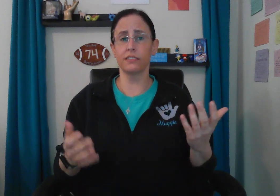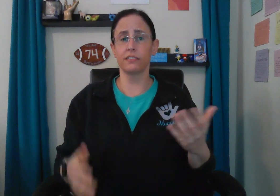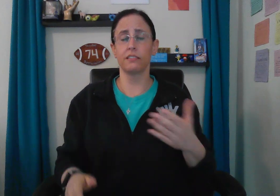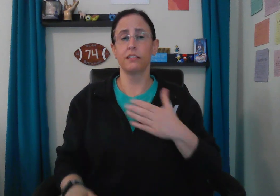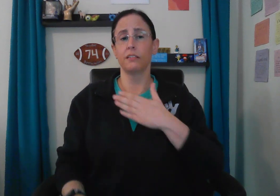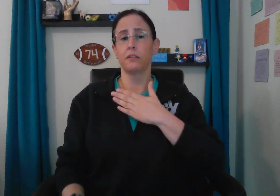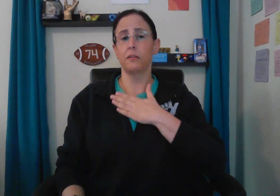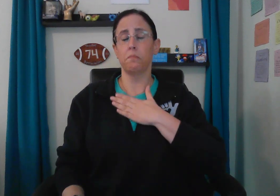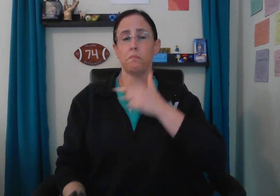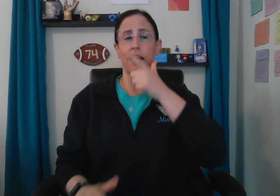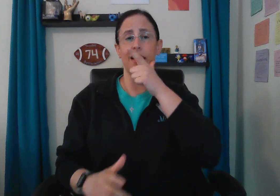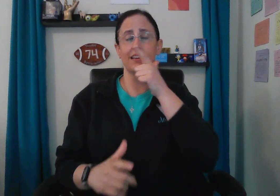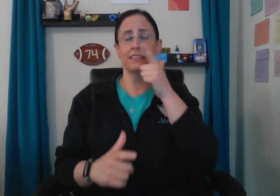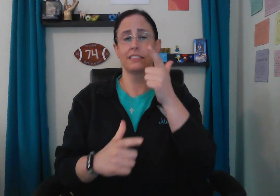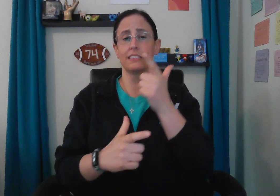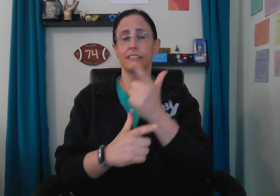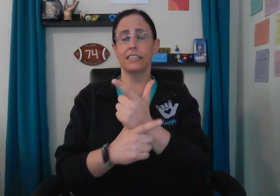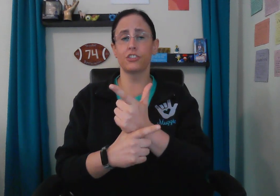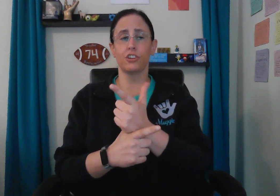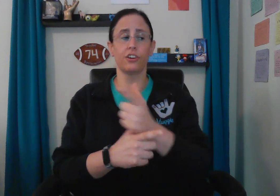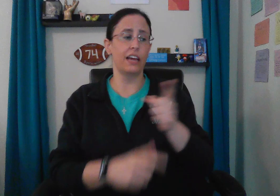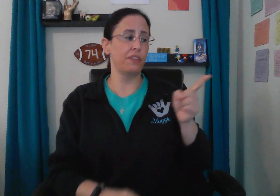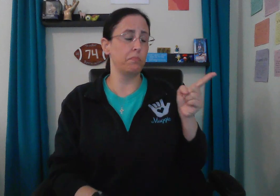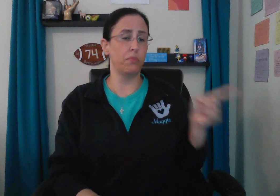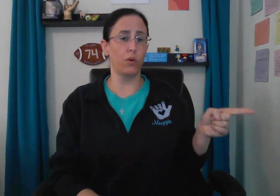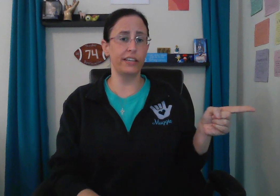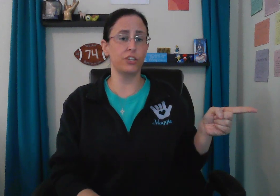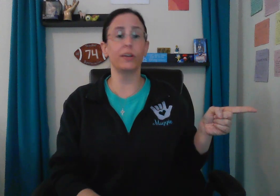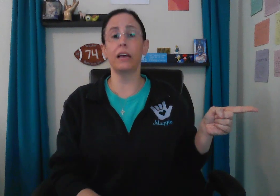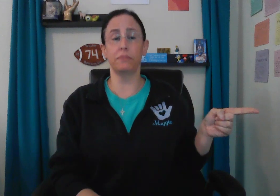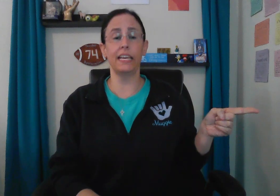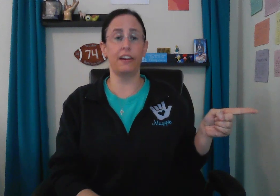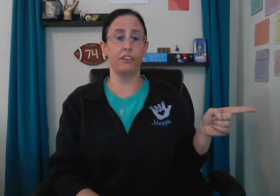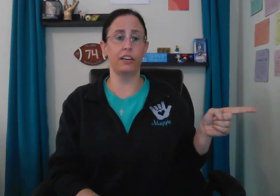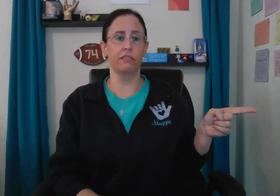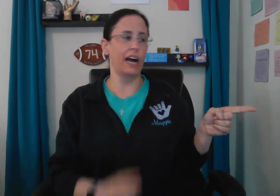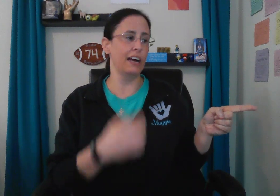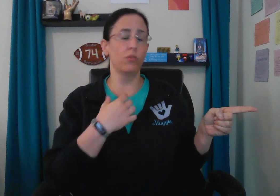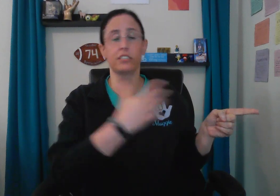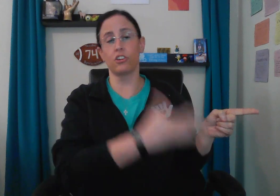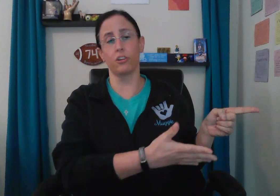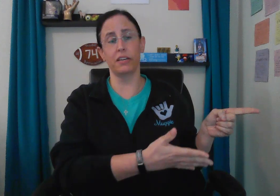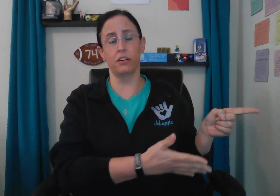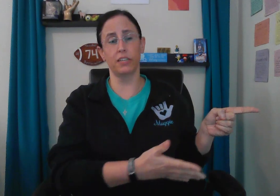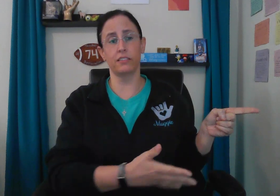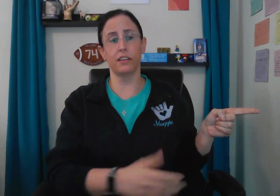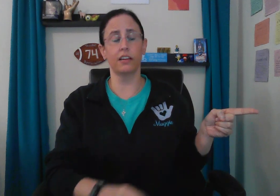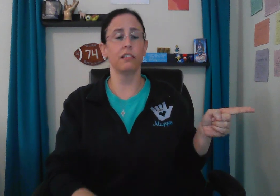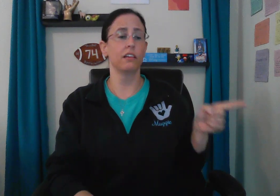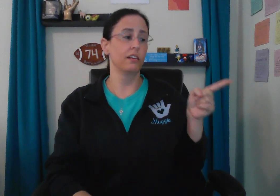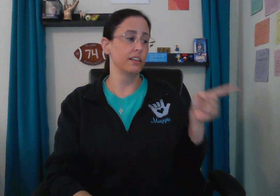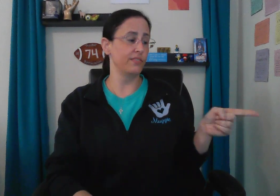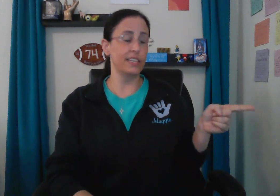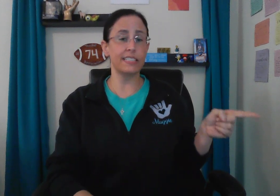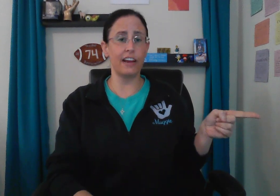is, my sister, and then point to an empty area. I always start on my dominant side. This